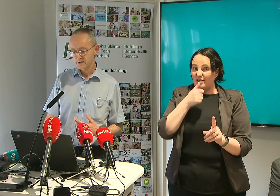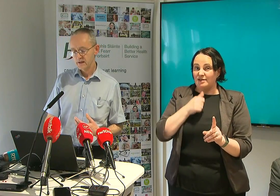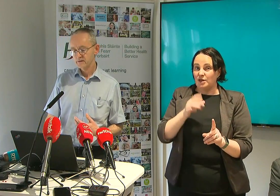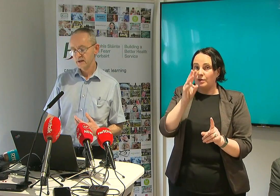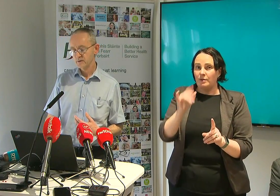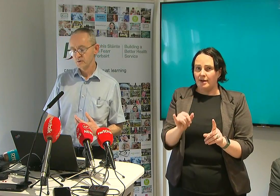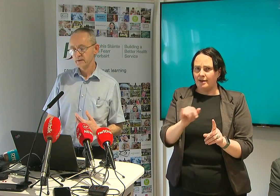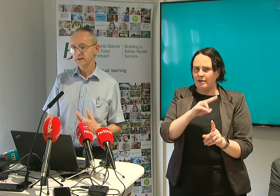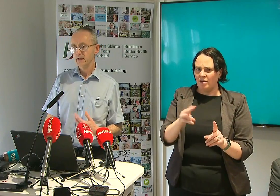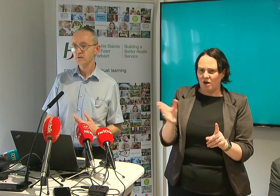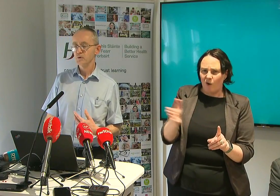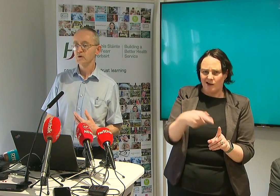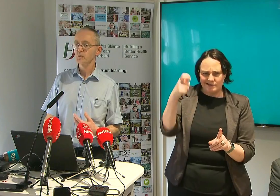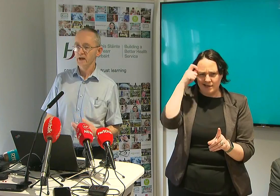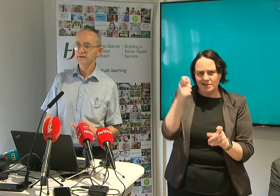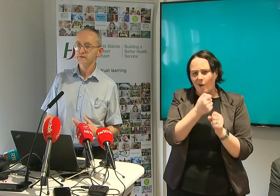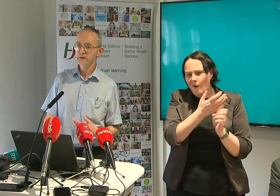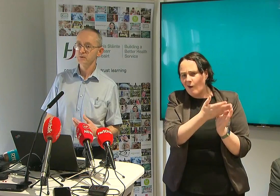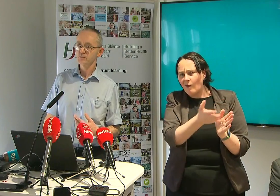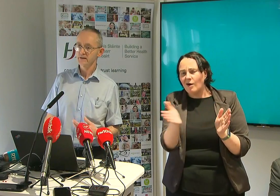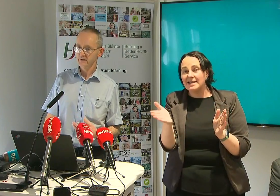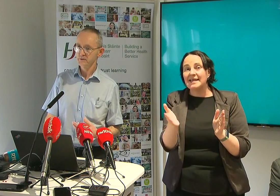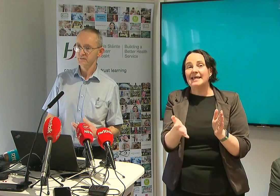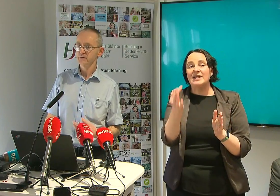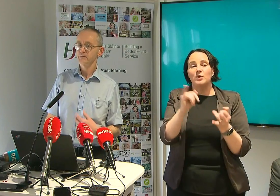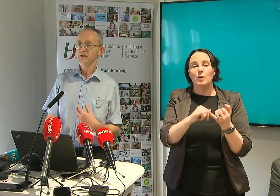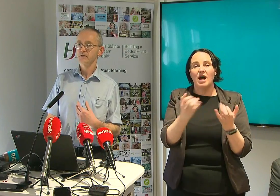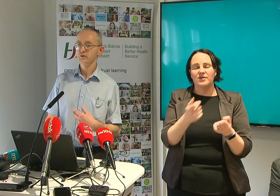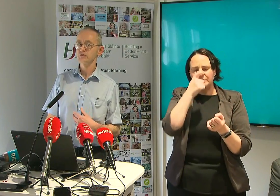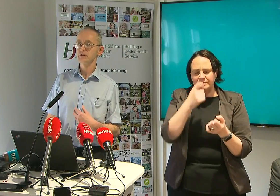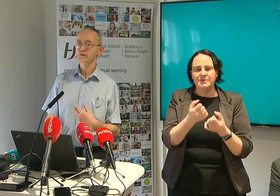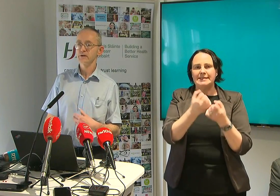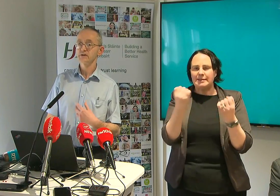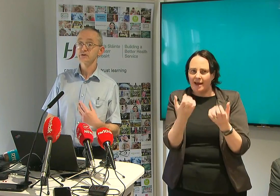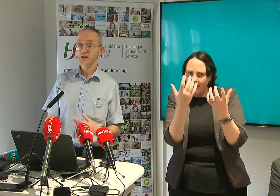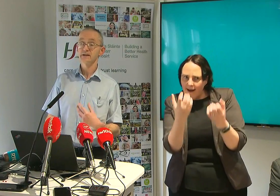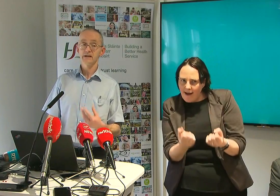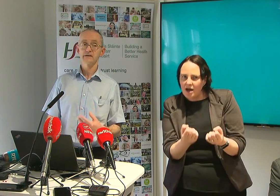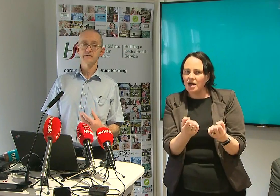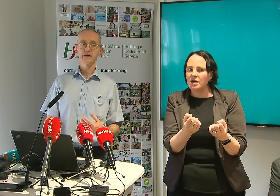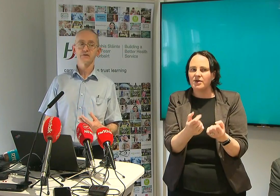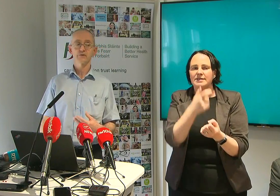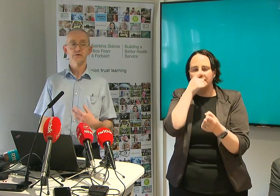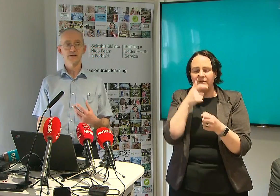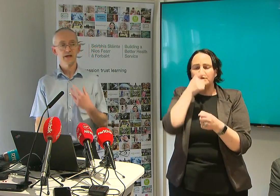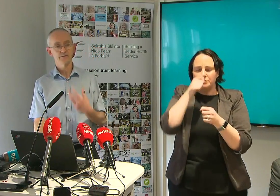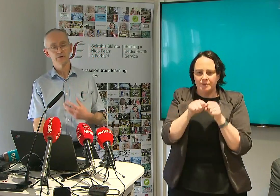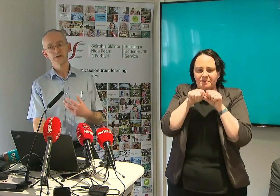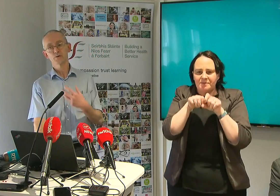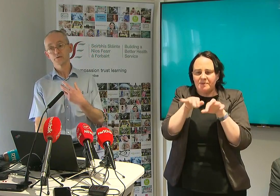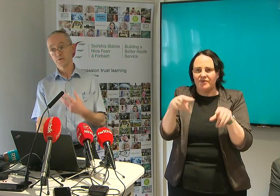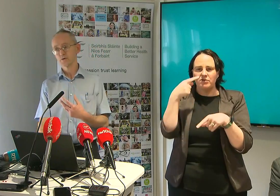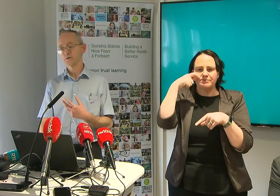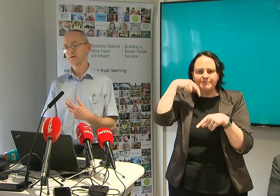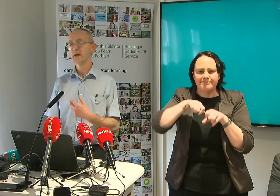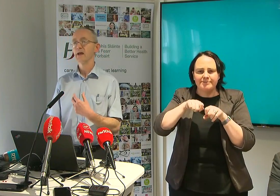not test everyone. The test works well for people who've got symptoms, because usually you start to shed a lot of the virus when you start to have a runny